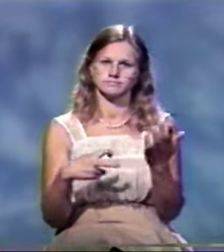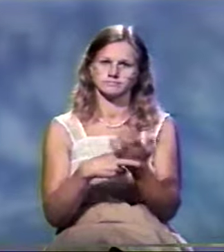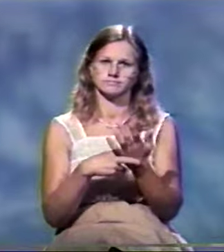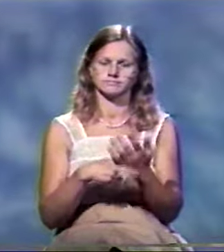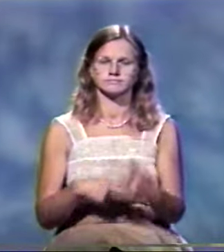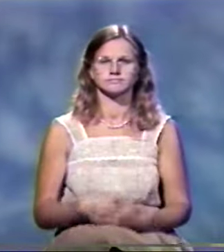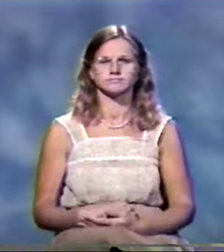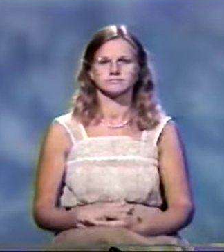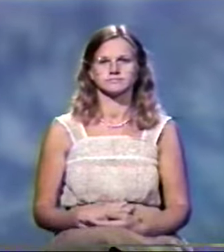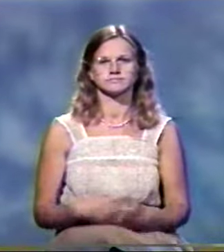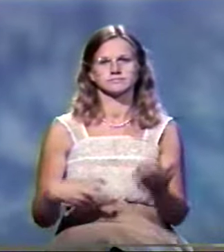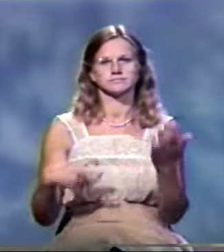Ticket.